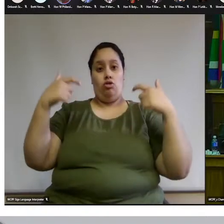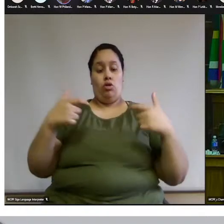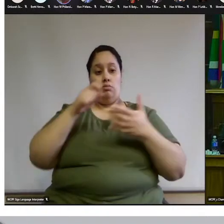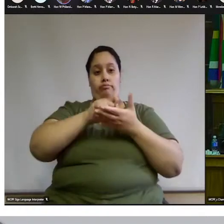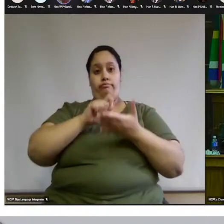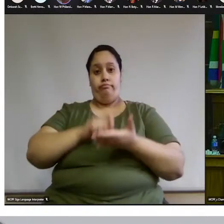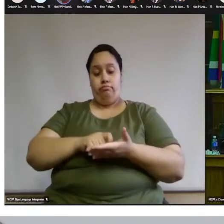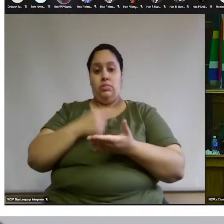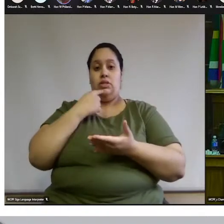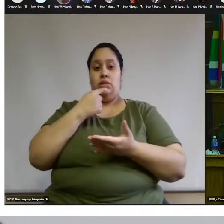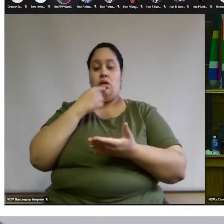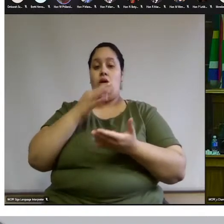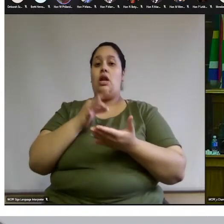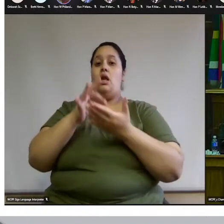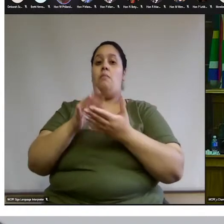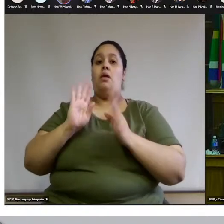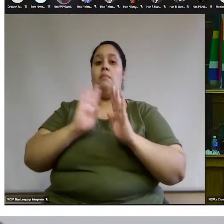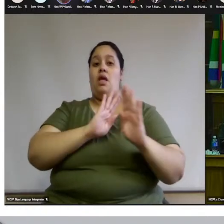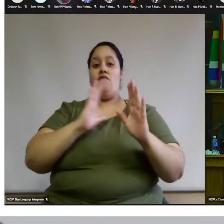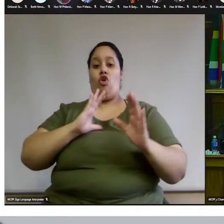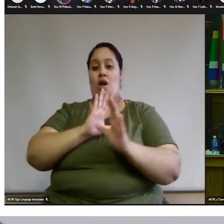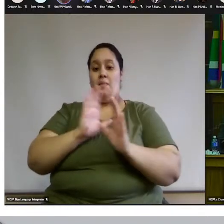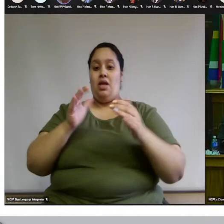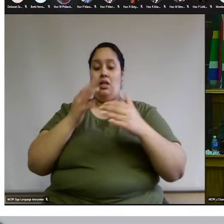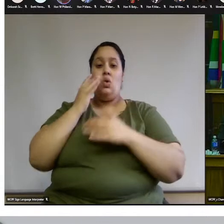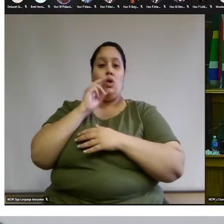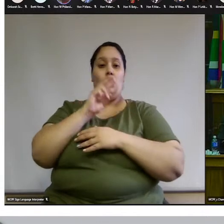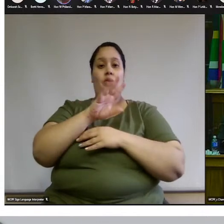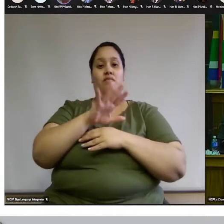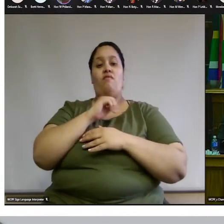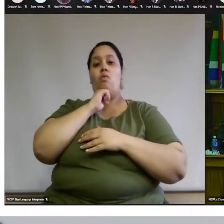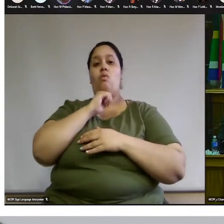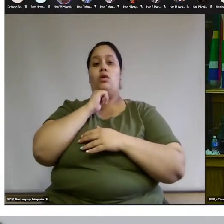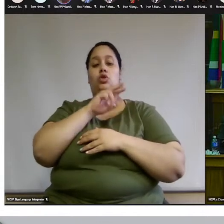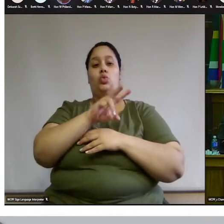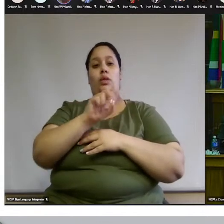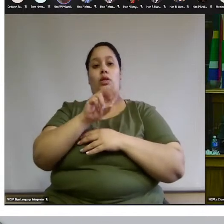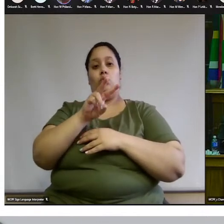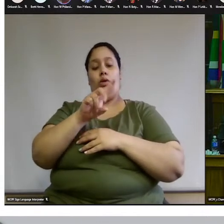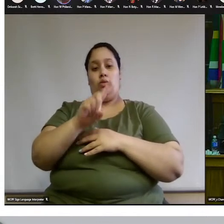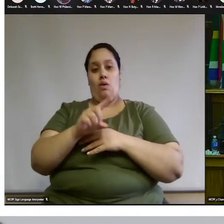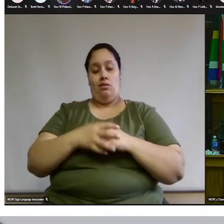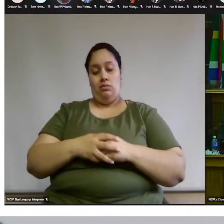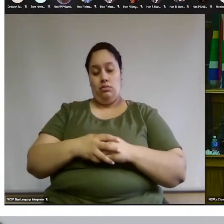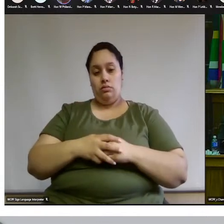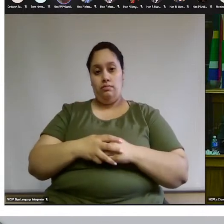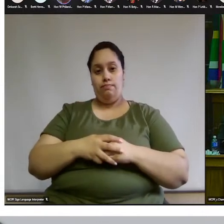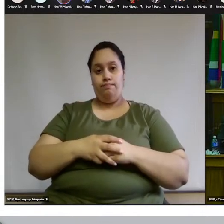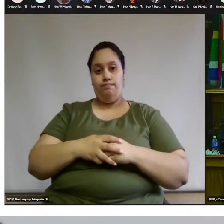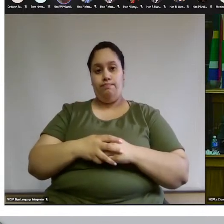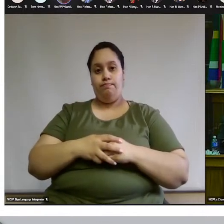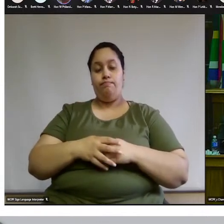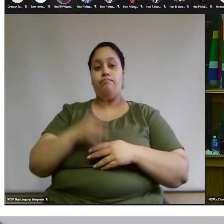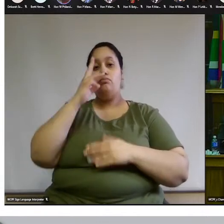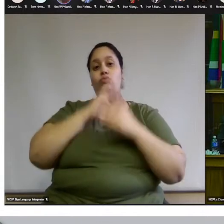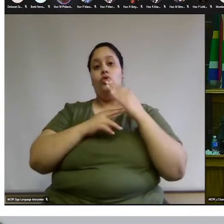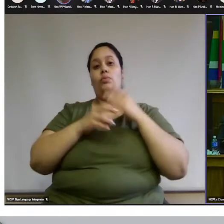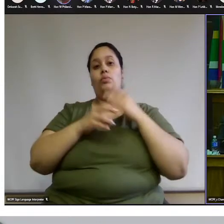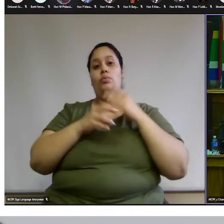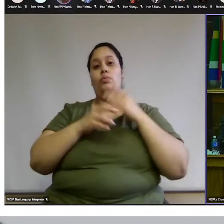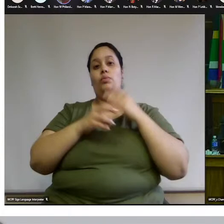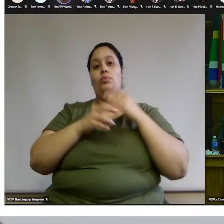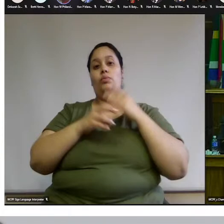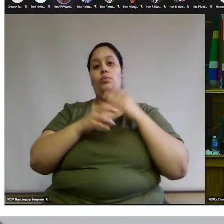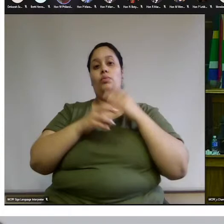recommended by the Conduct Committee on the 25th of August 2021. Honourable Deputy Speaker, I